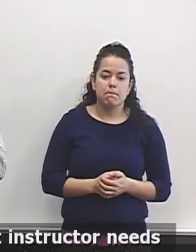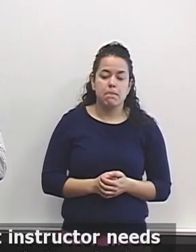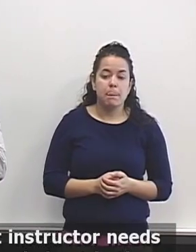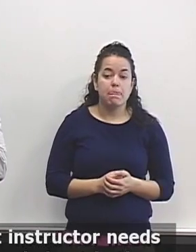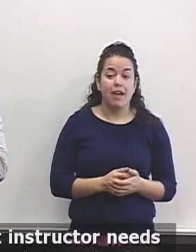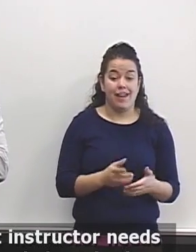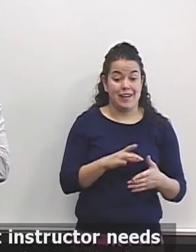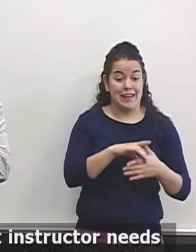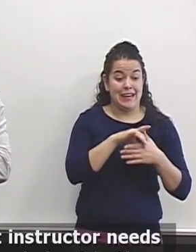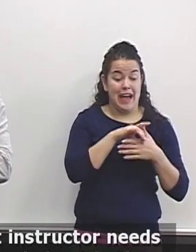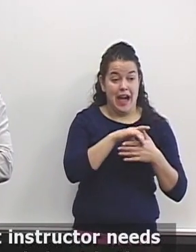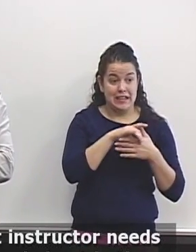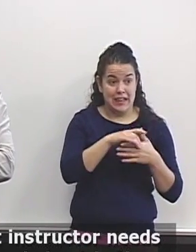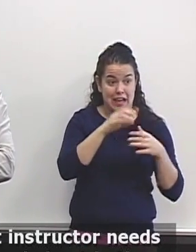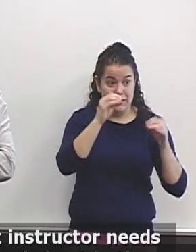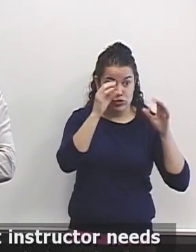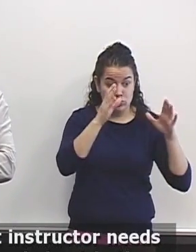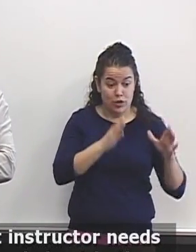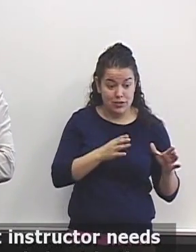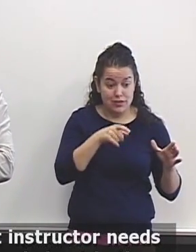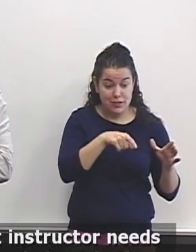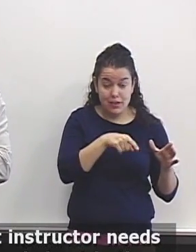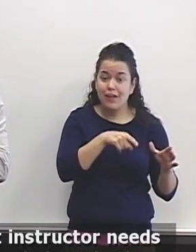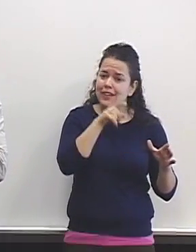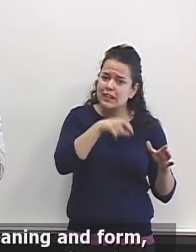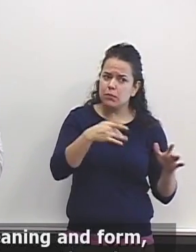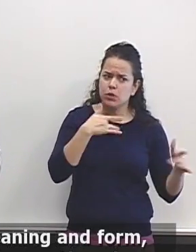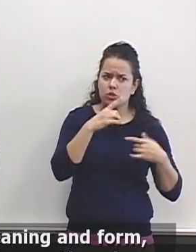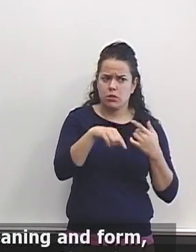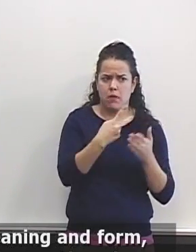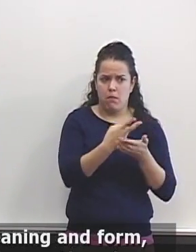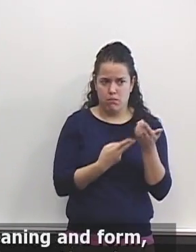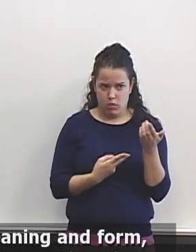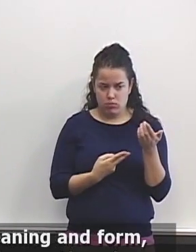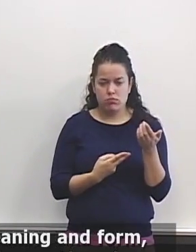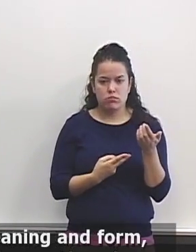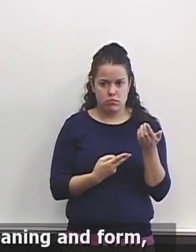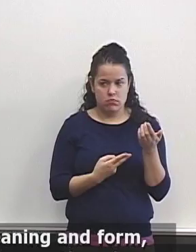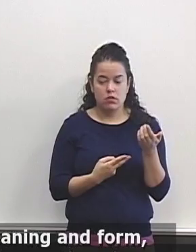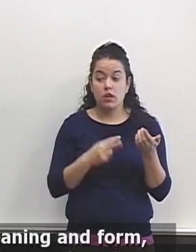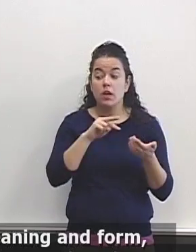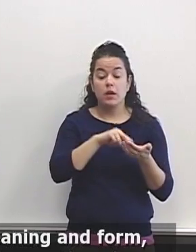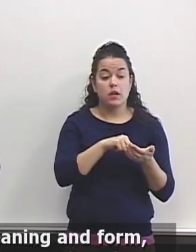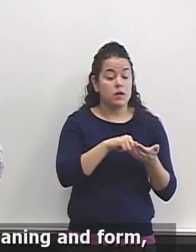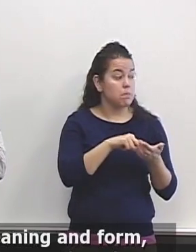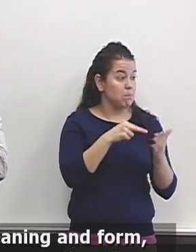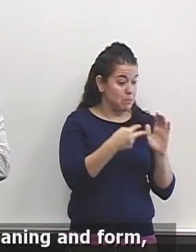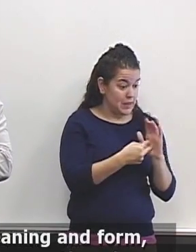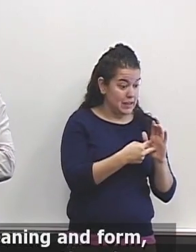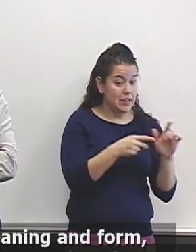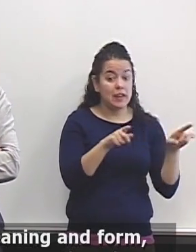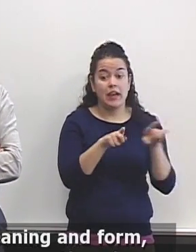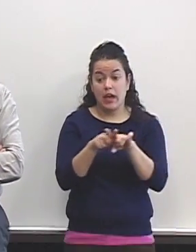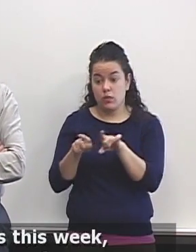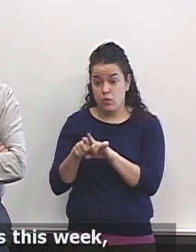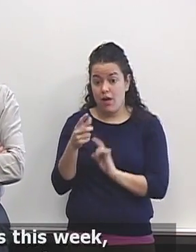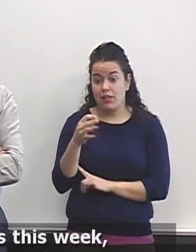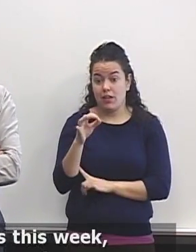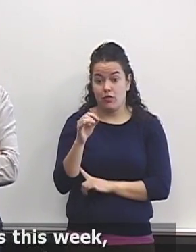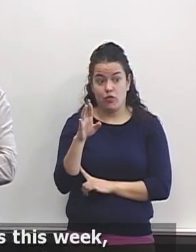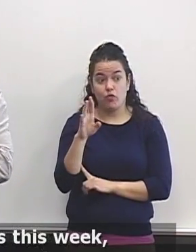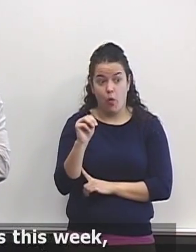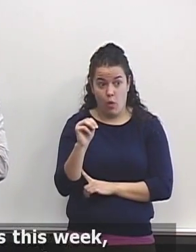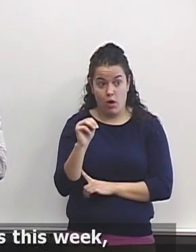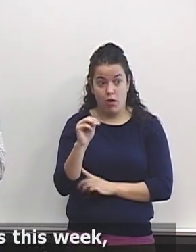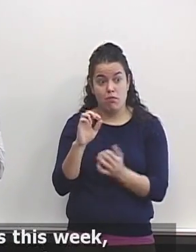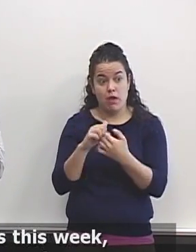instructor needs to be concerned about both, of course, meaning and form. But as we've continued to